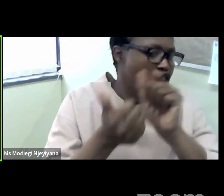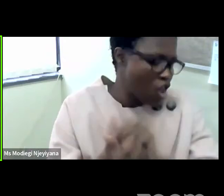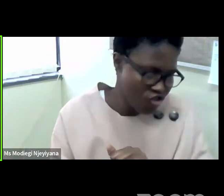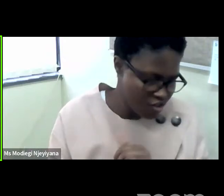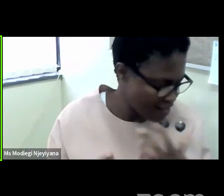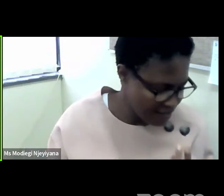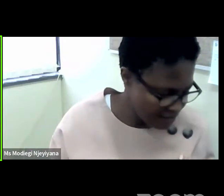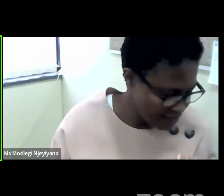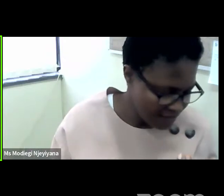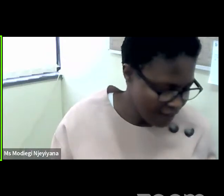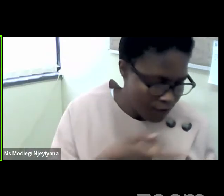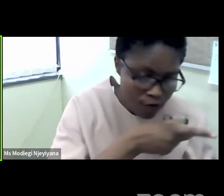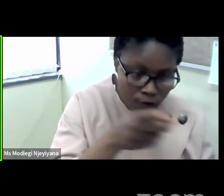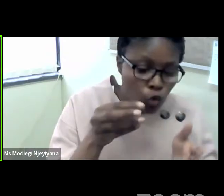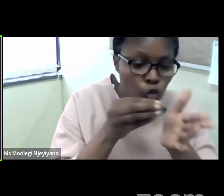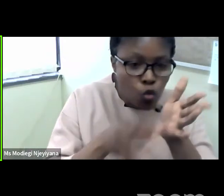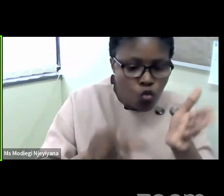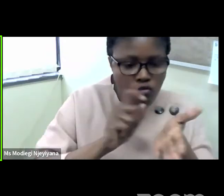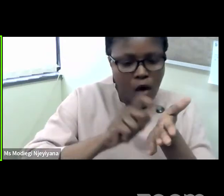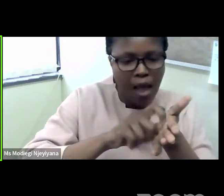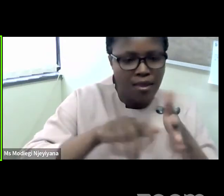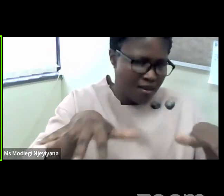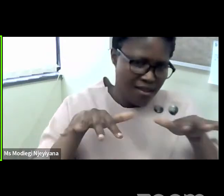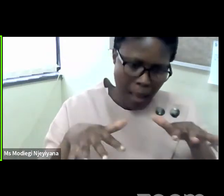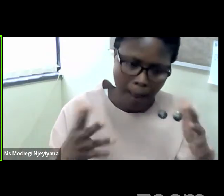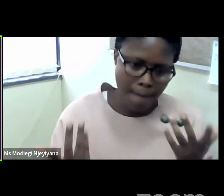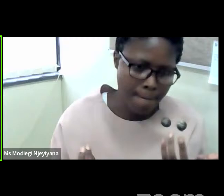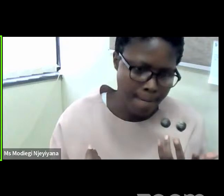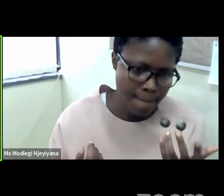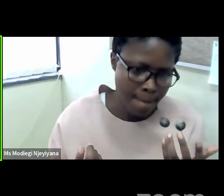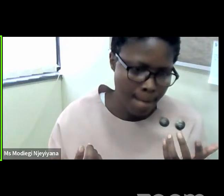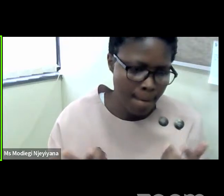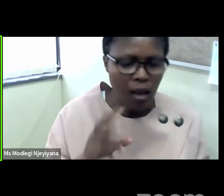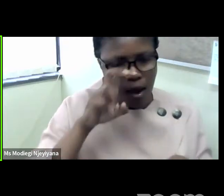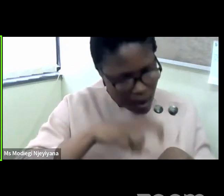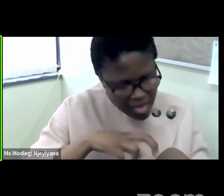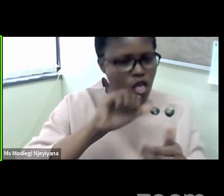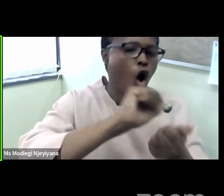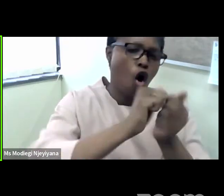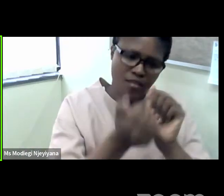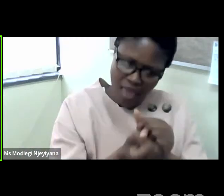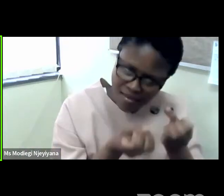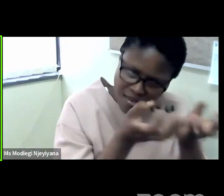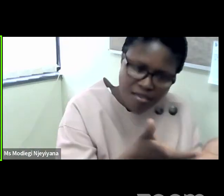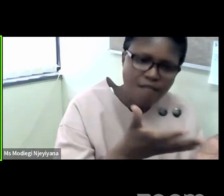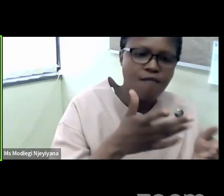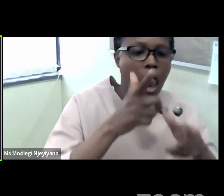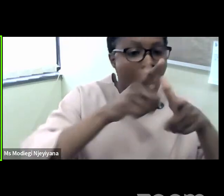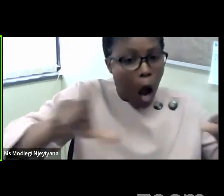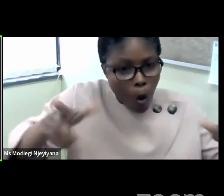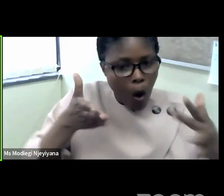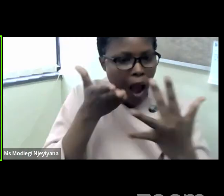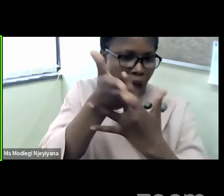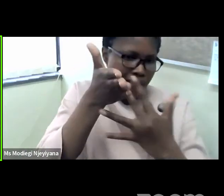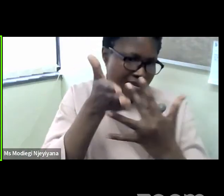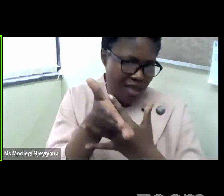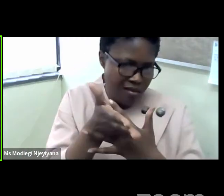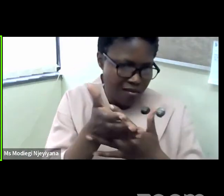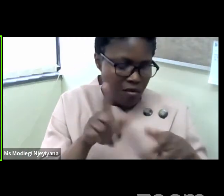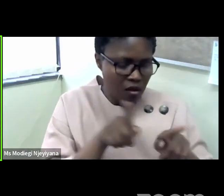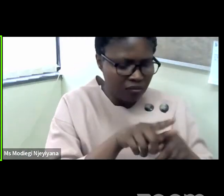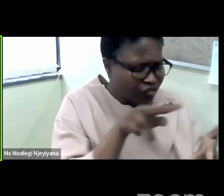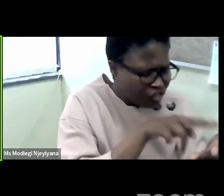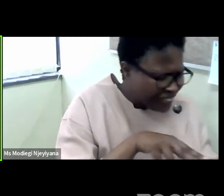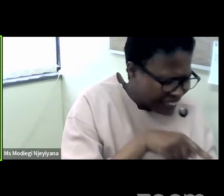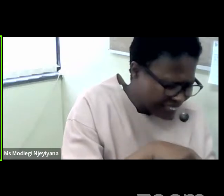An exam concession is extremely important. They expect that student to write the exams as